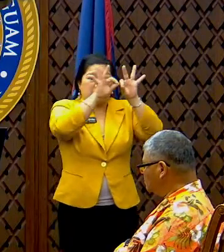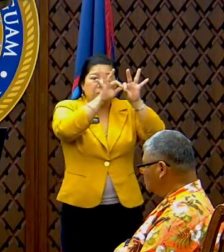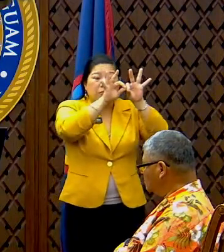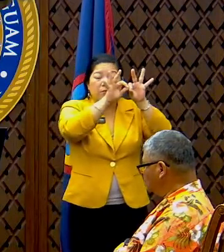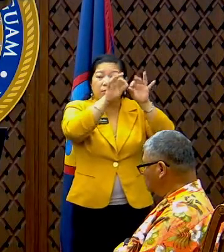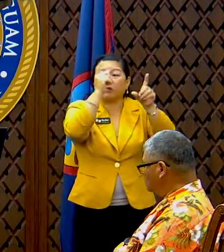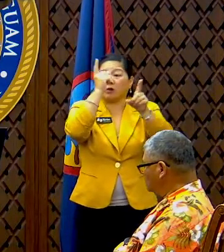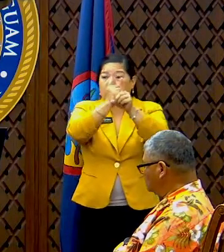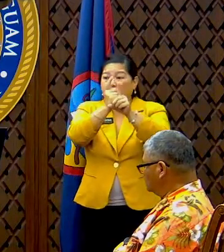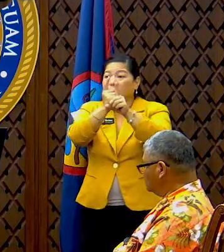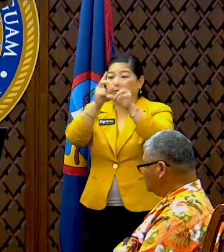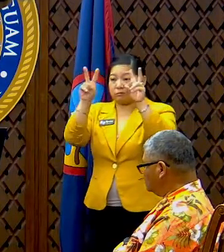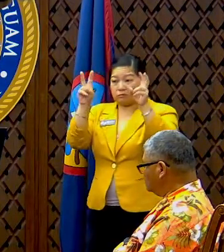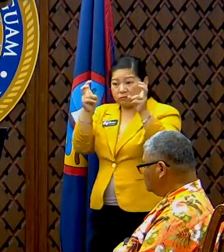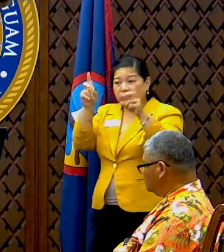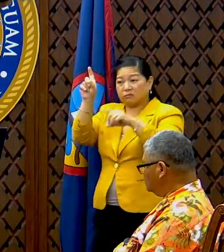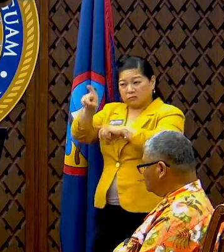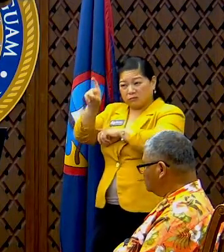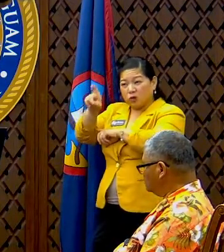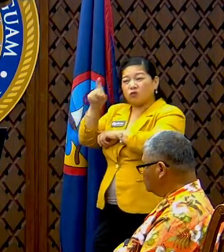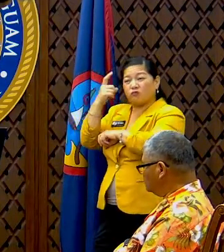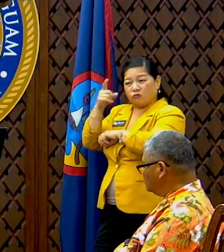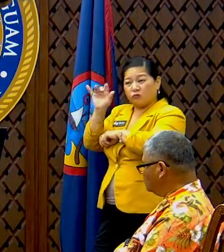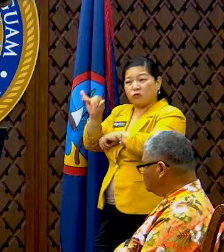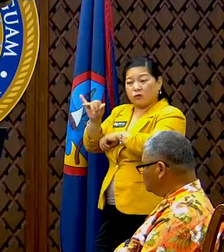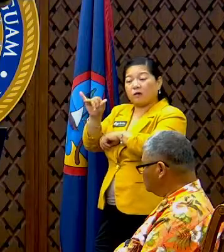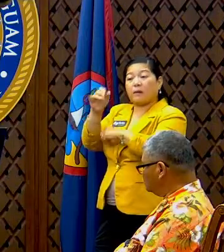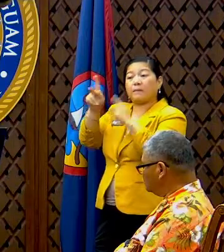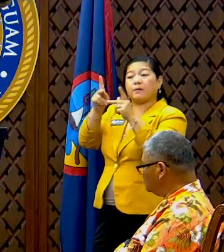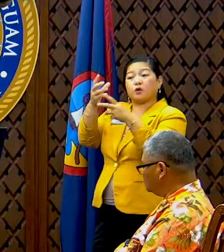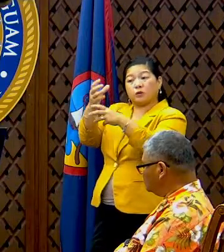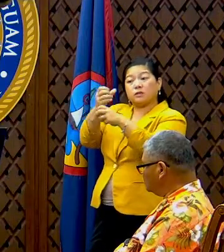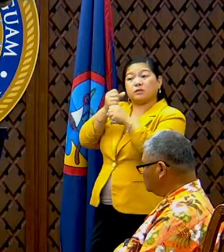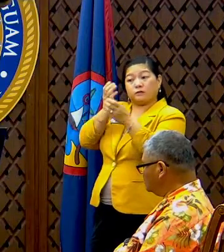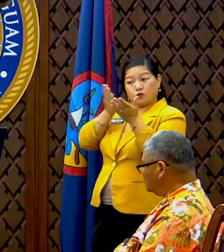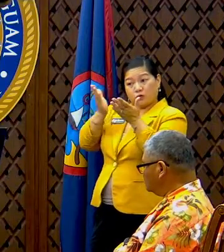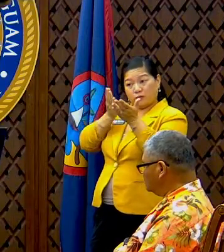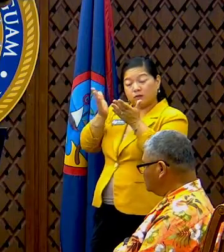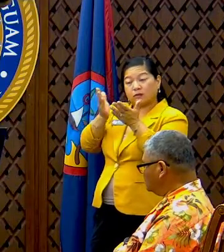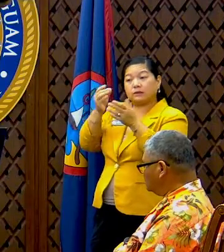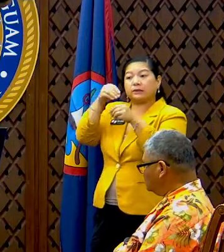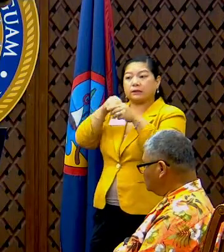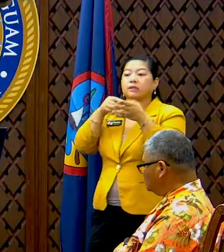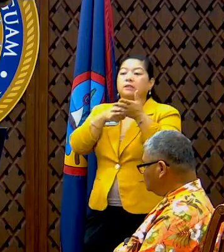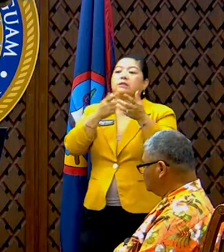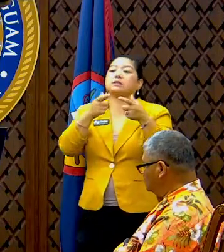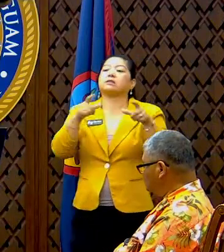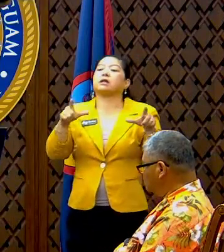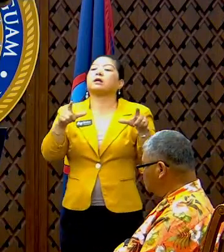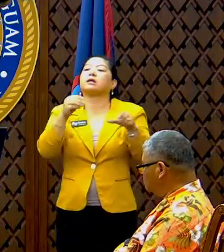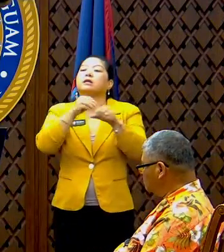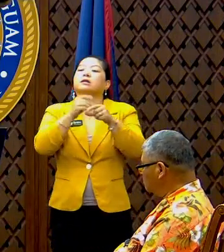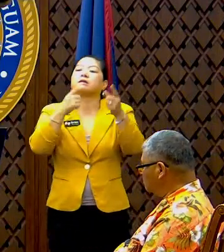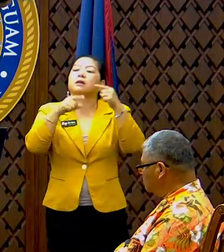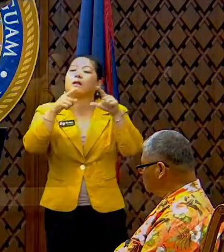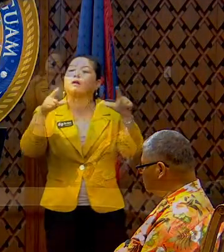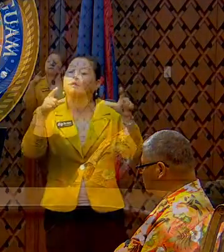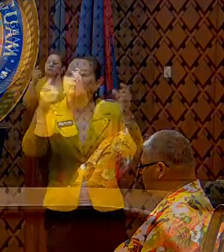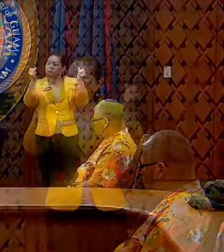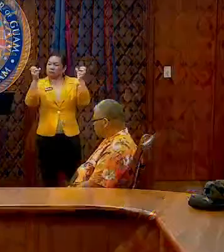right and entitlement for our people to receive services in this language, in sign